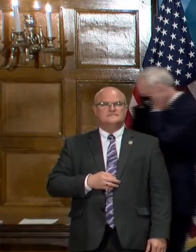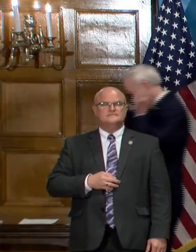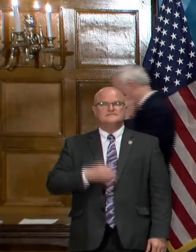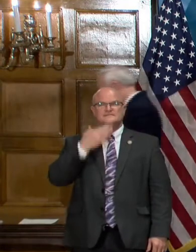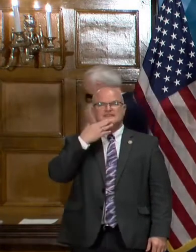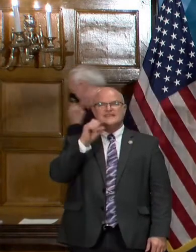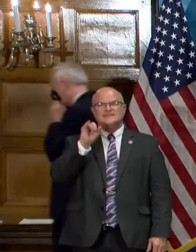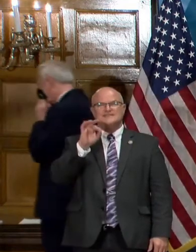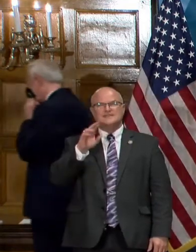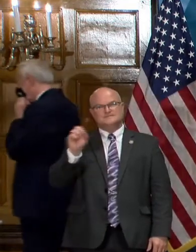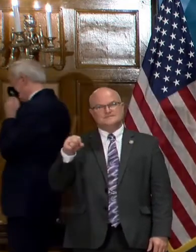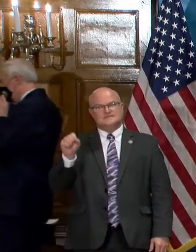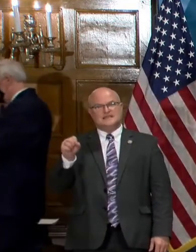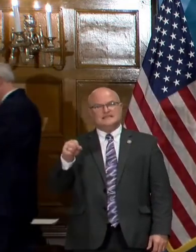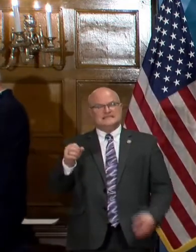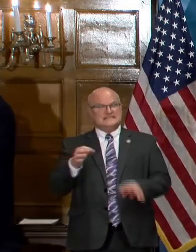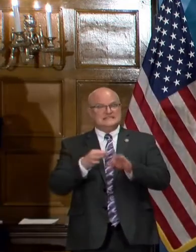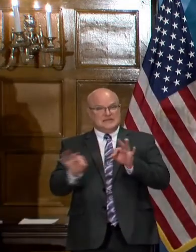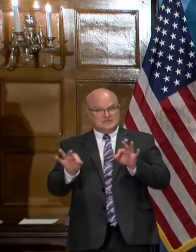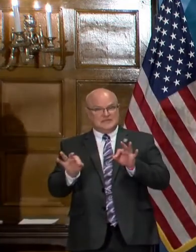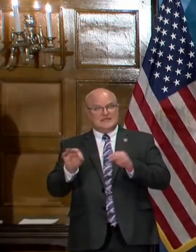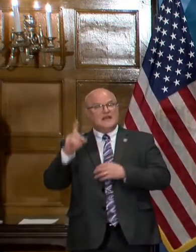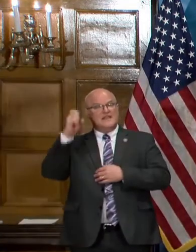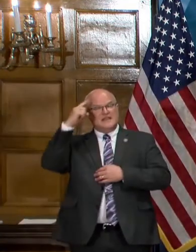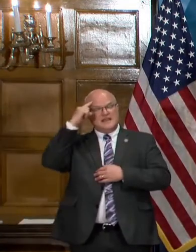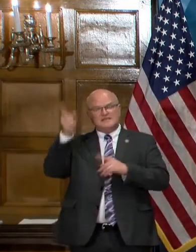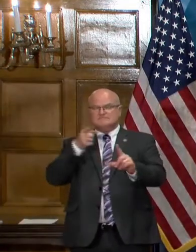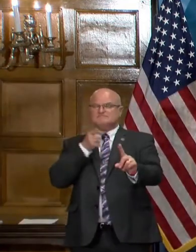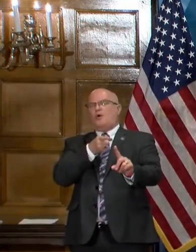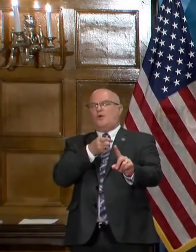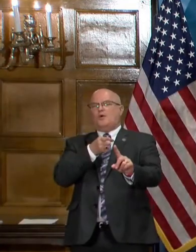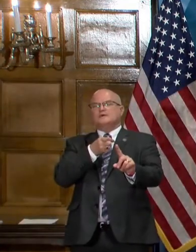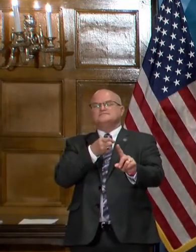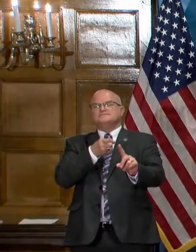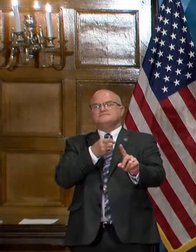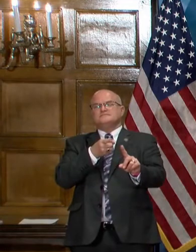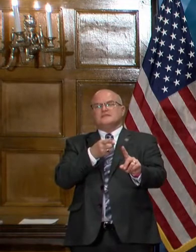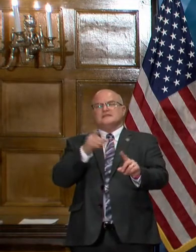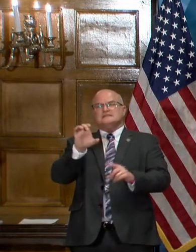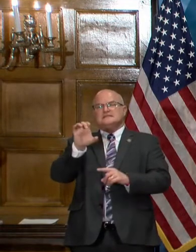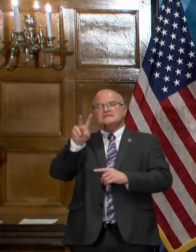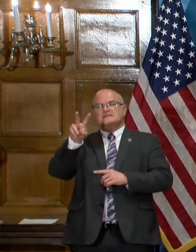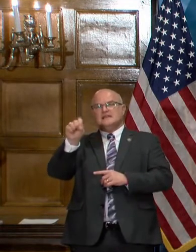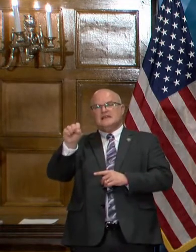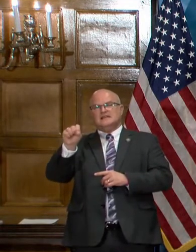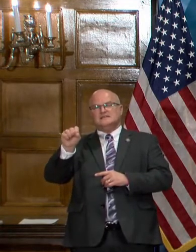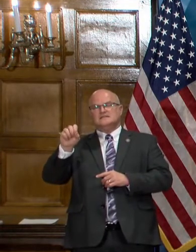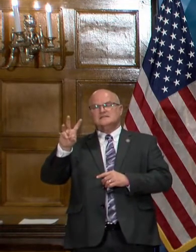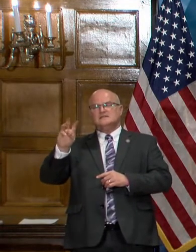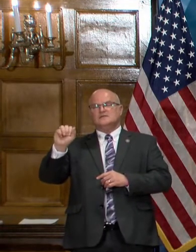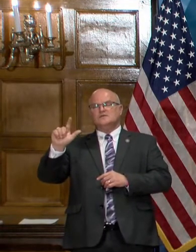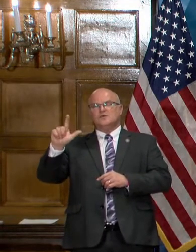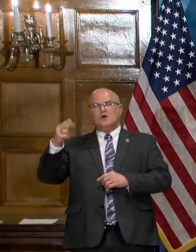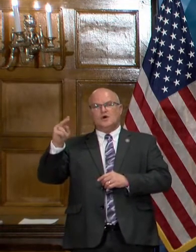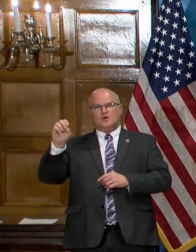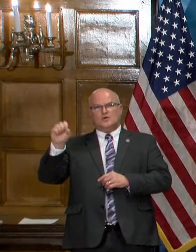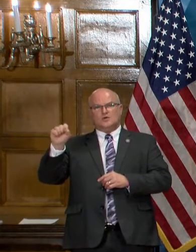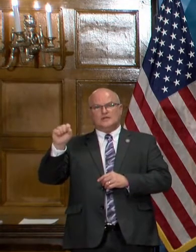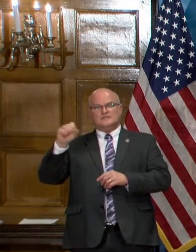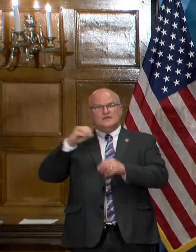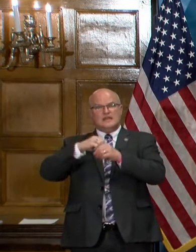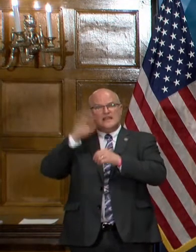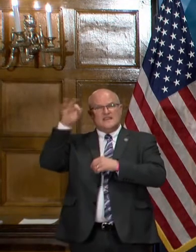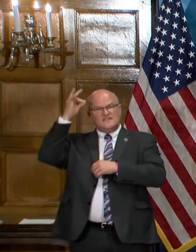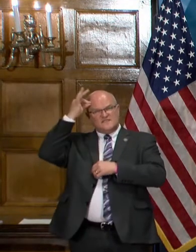Thank you, sir. Yeah, so very simply, the governor's absolutely on point with this, is that CVS and Walgreens were part of the federal